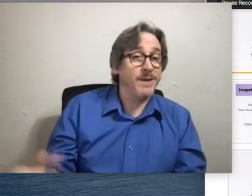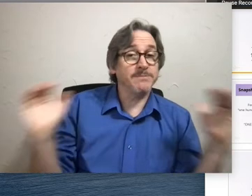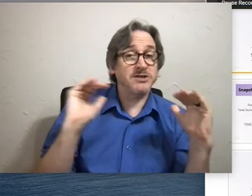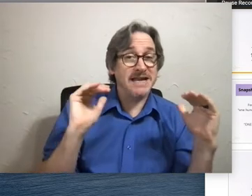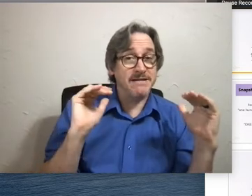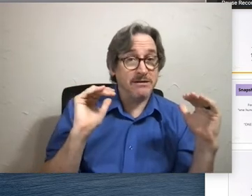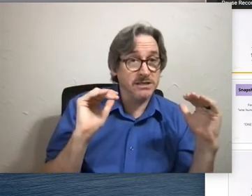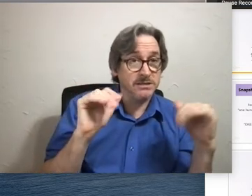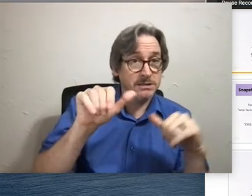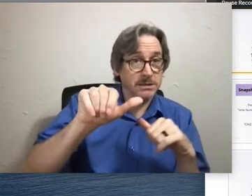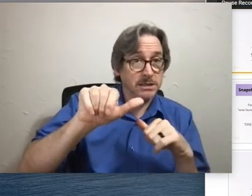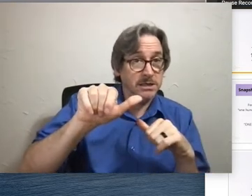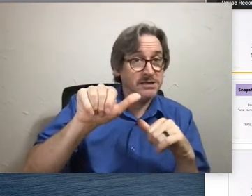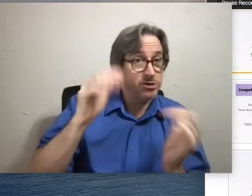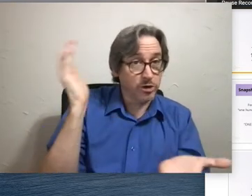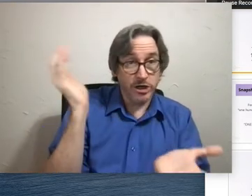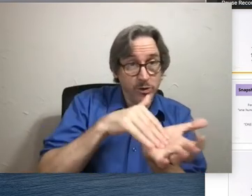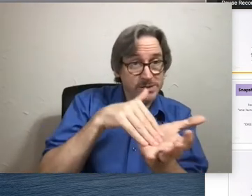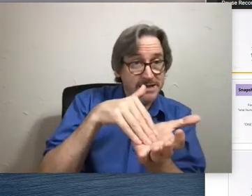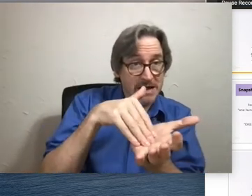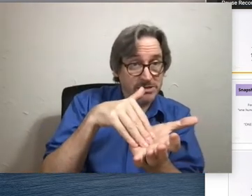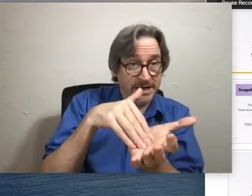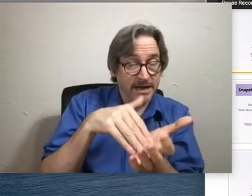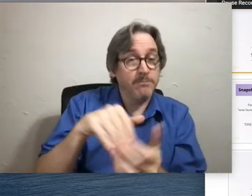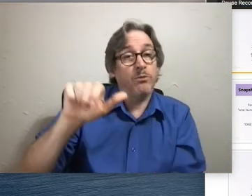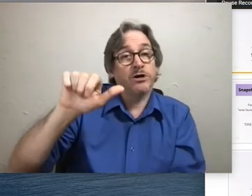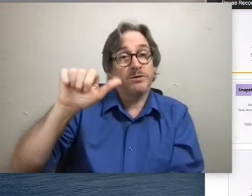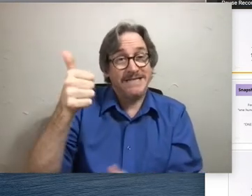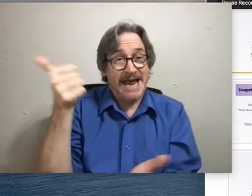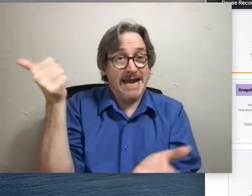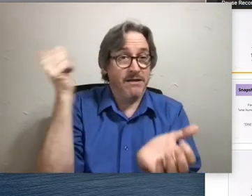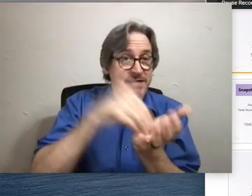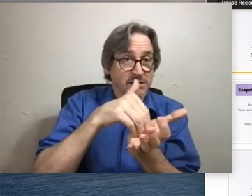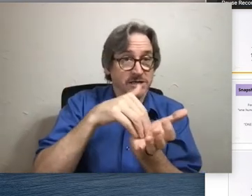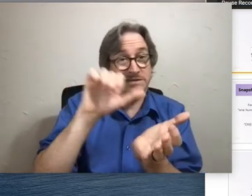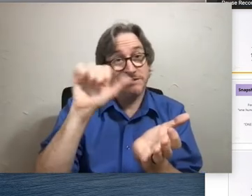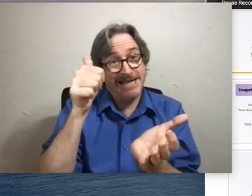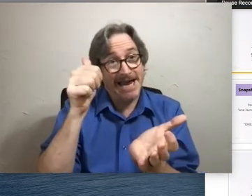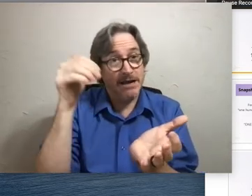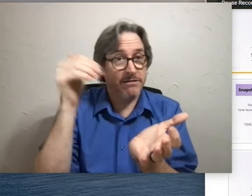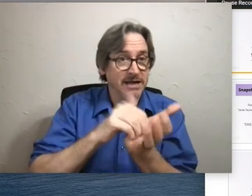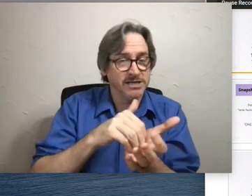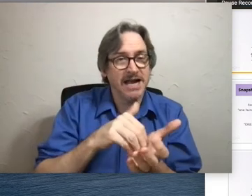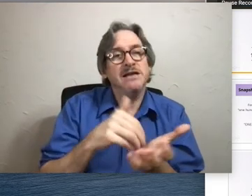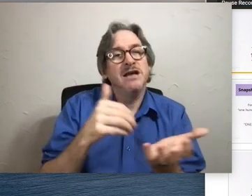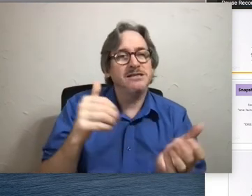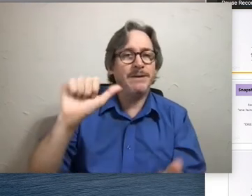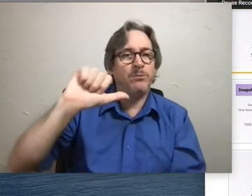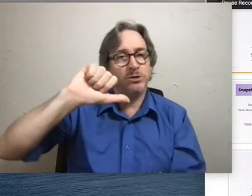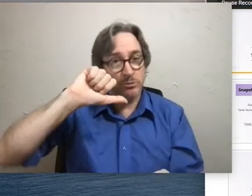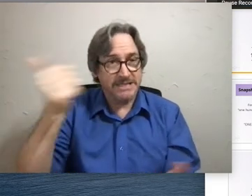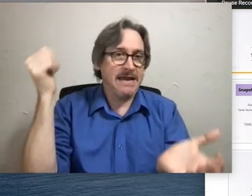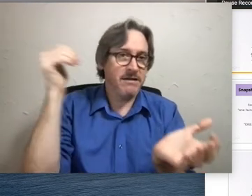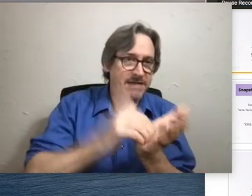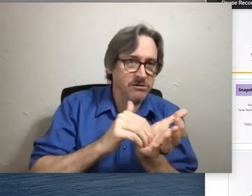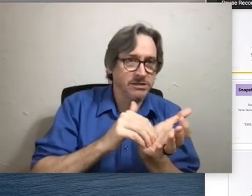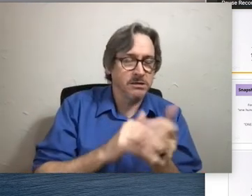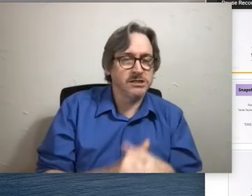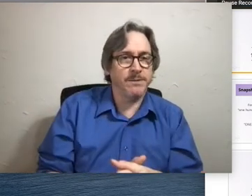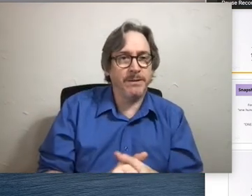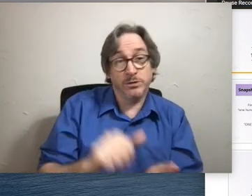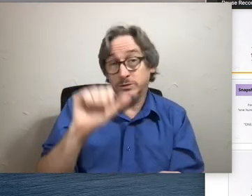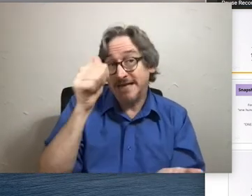So back up to 10,000. So we're going to use the 1,000 again, but we're going to go 10,000, 10,000. And some people will do